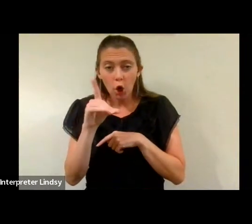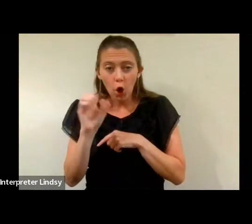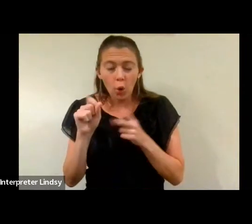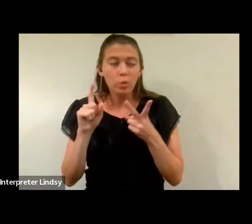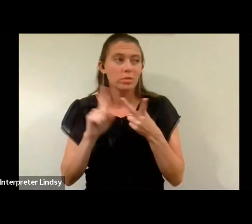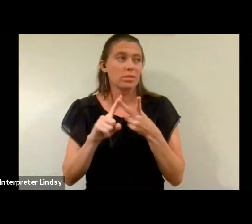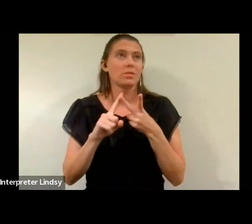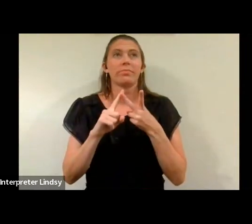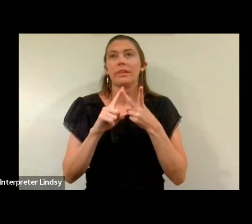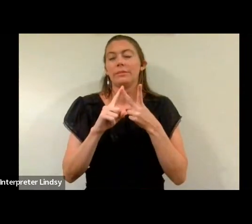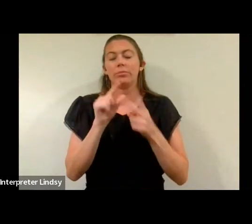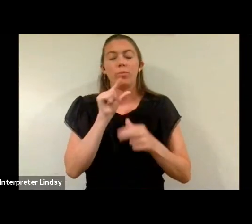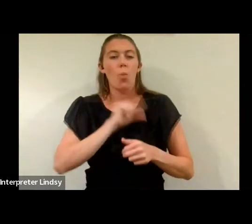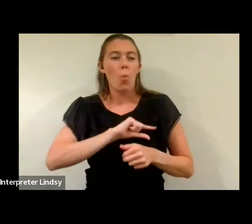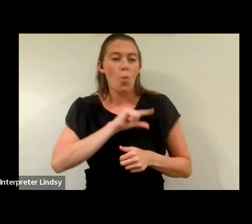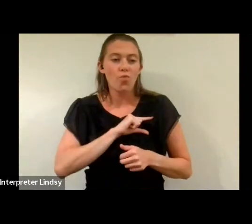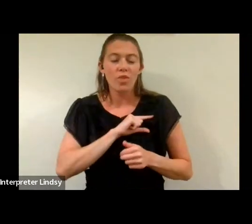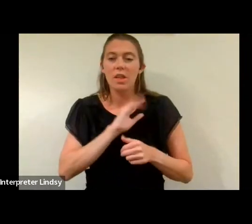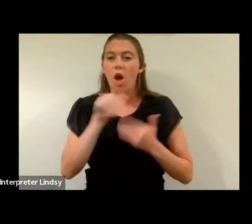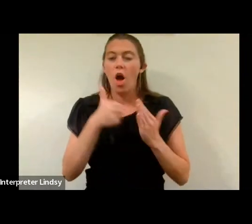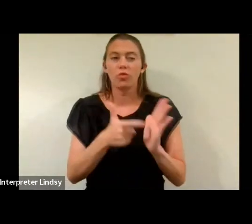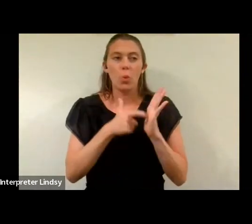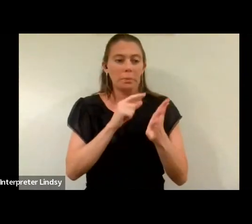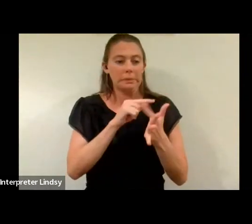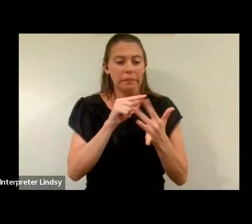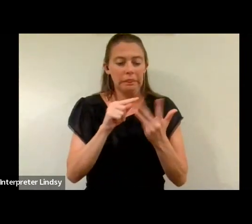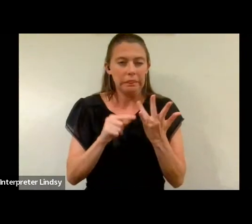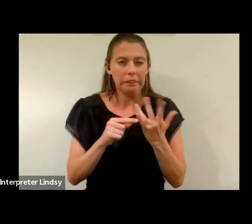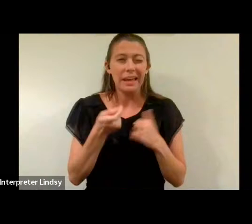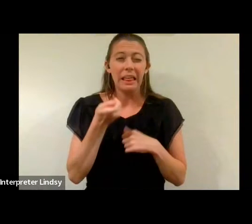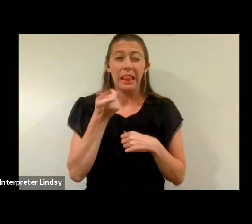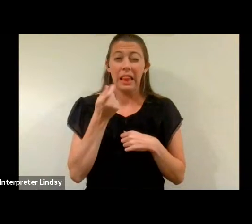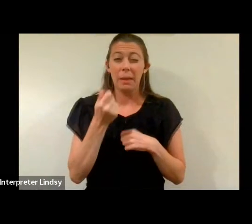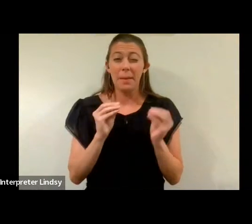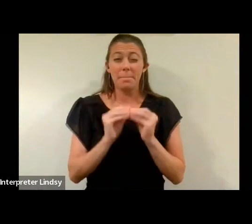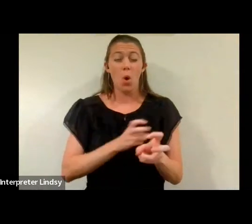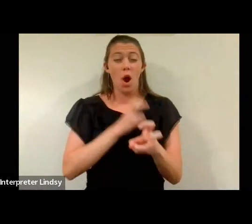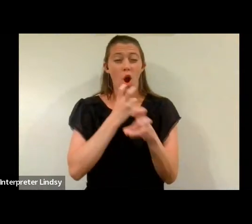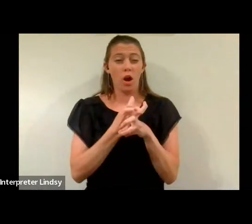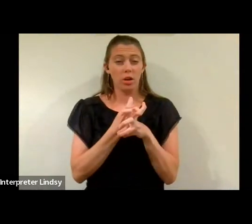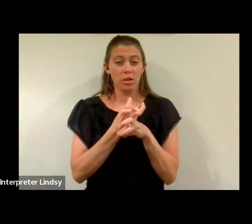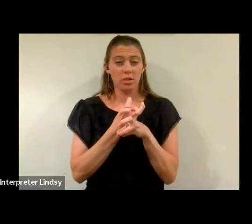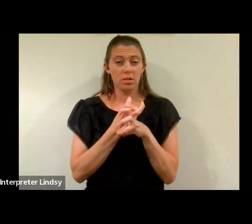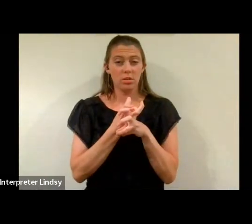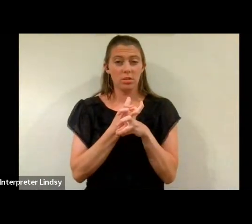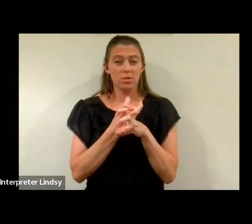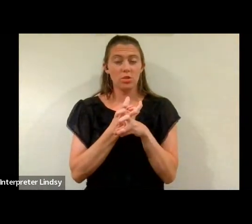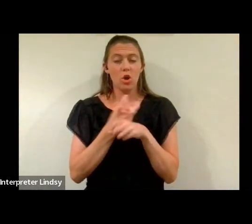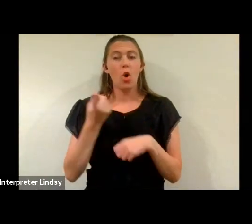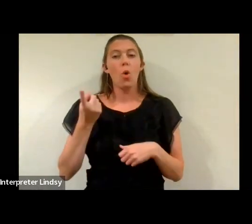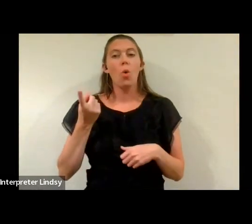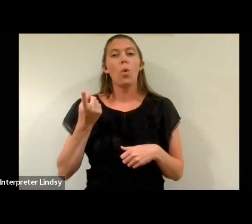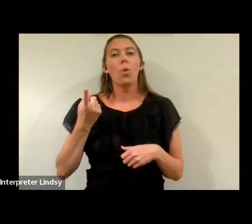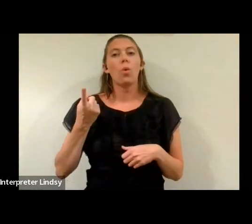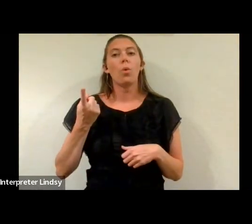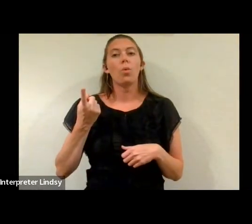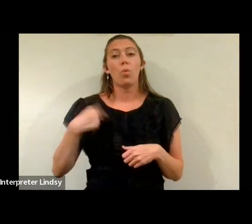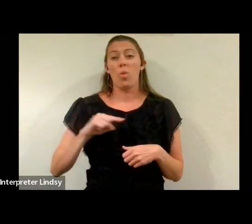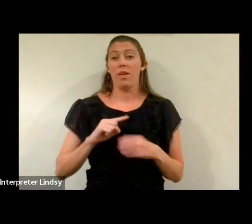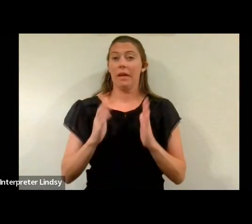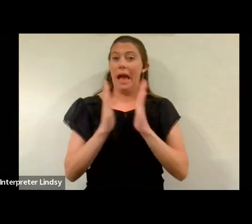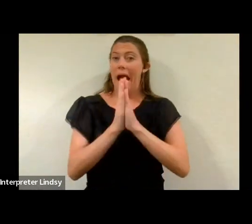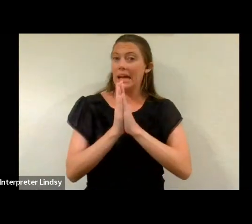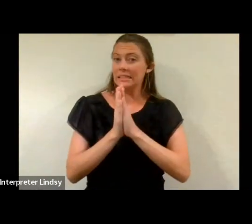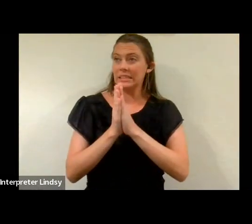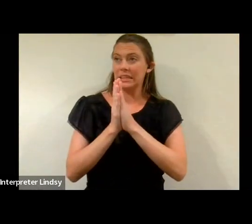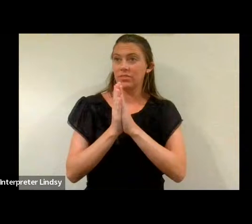it even more harder. And we've been asking for a lot of this back in 2021. And finally, we